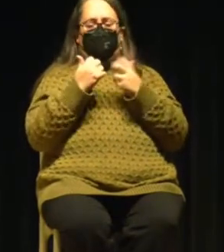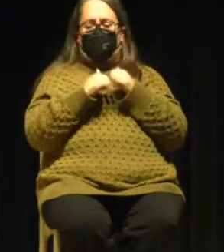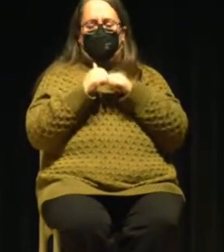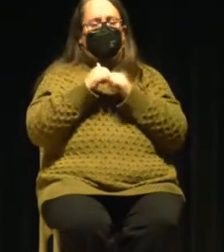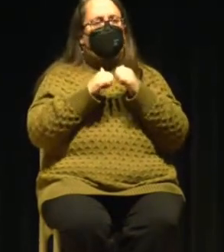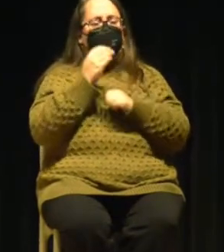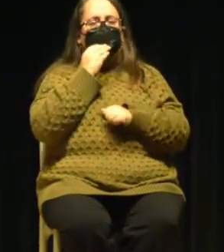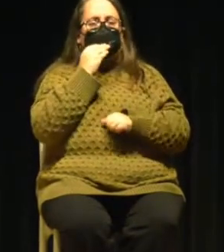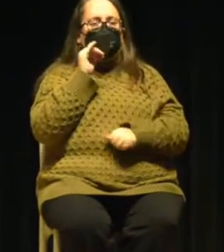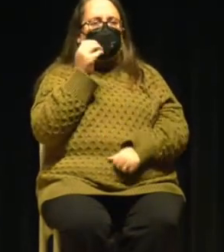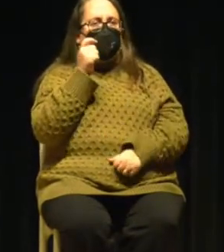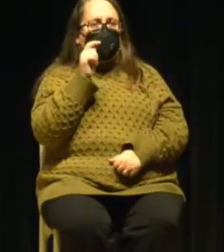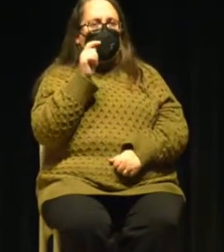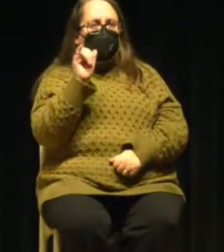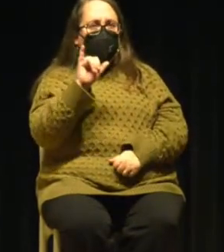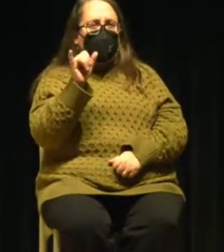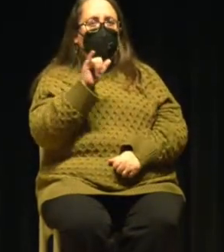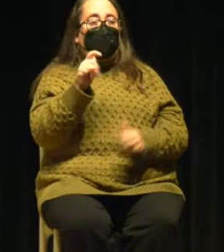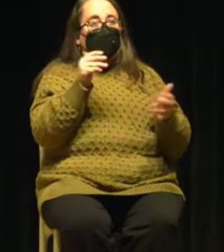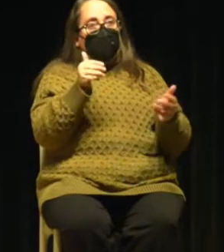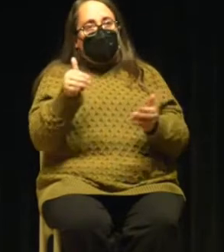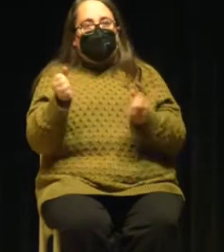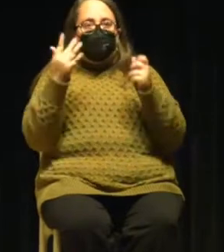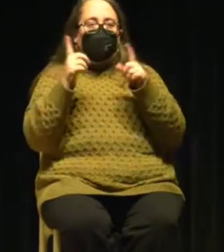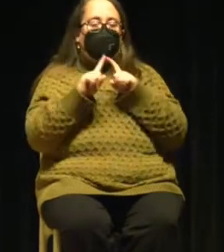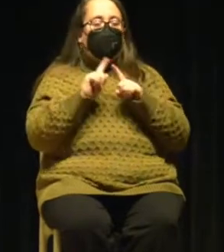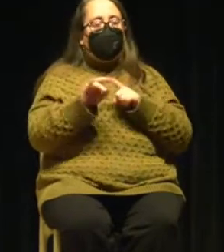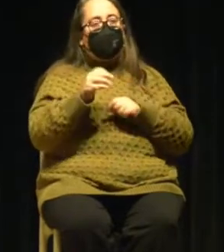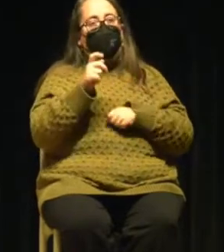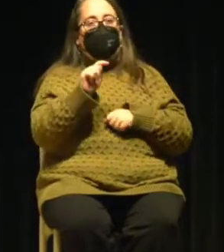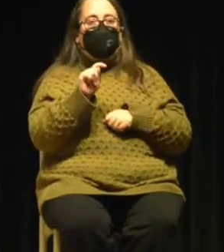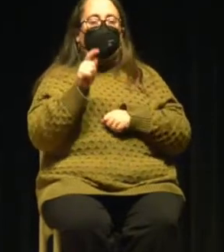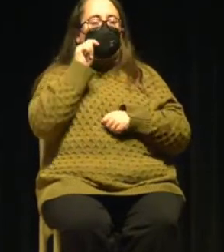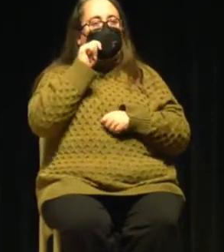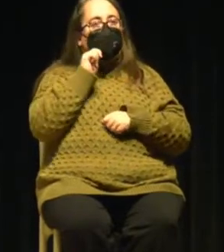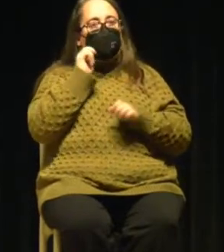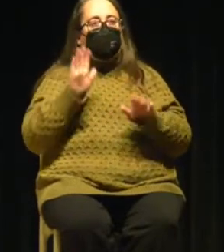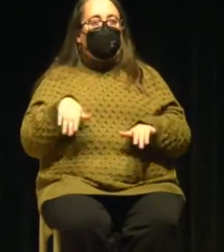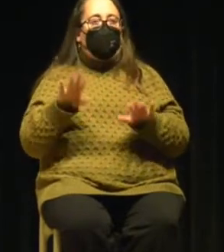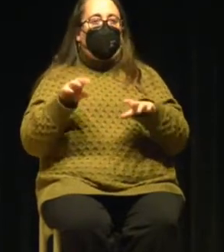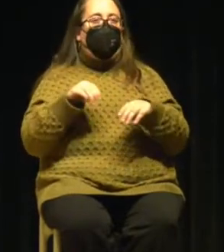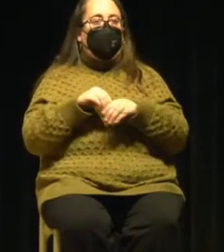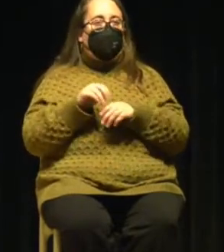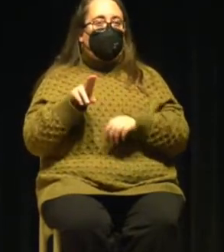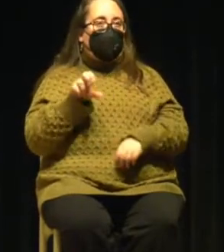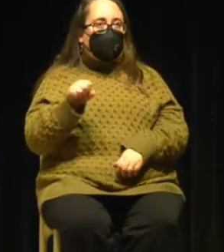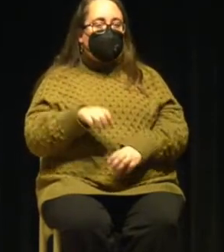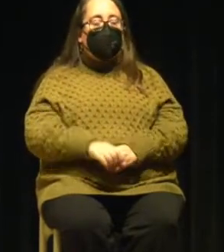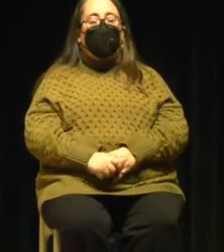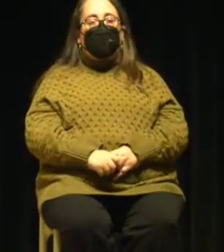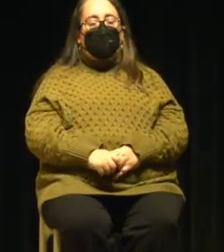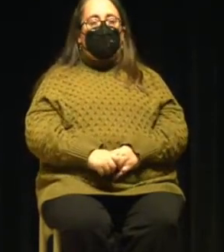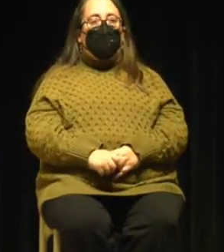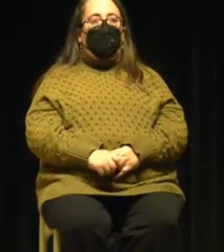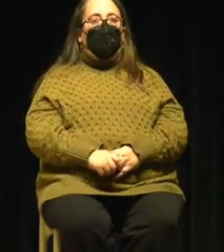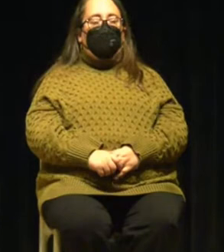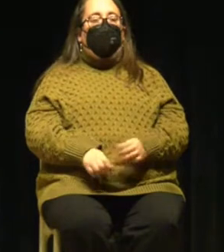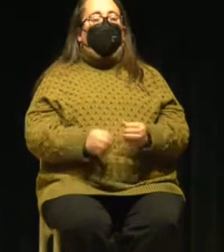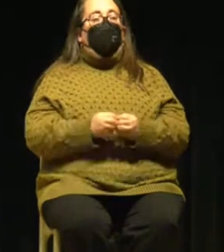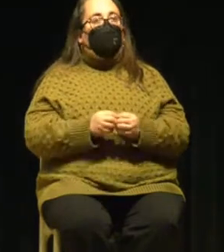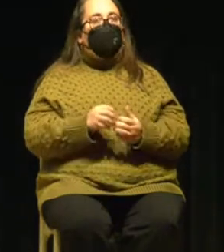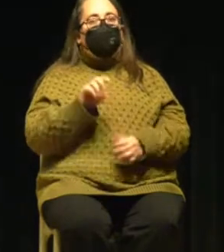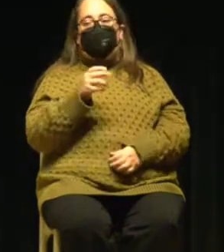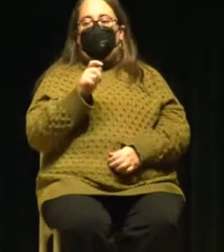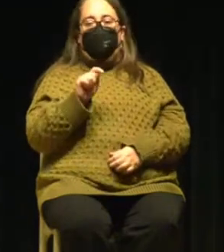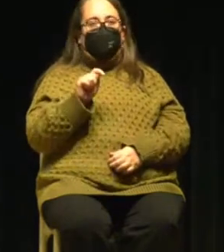mm-hmm. and the various diets that you're introduced to as a, you know, teenager growing up in the US, that most of those diets that we